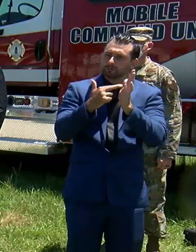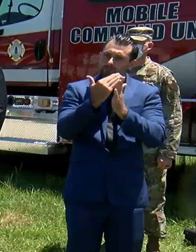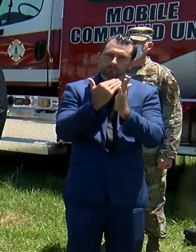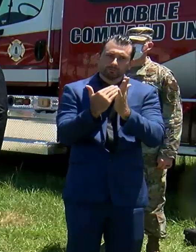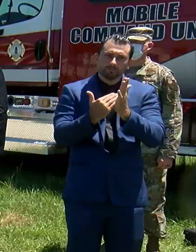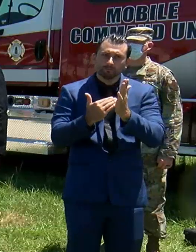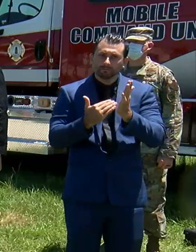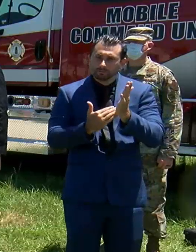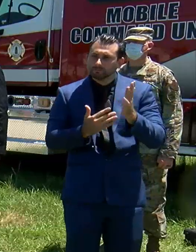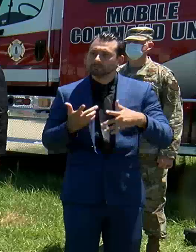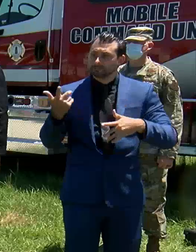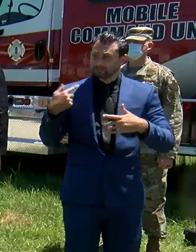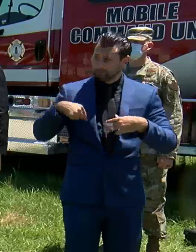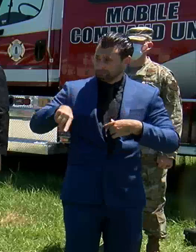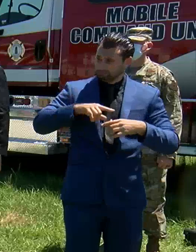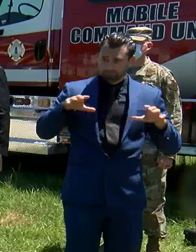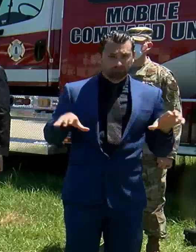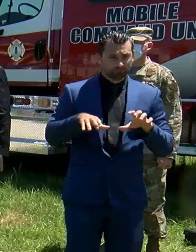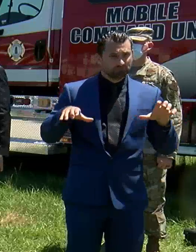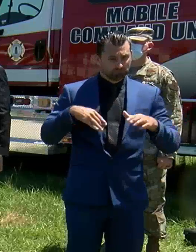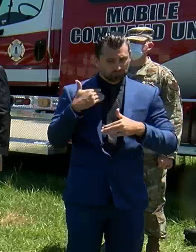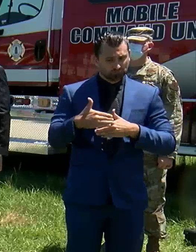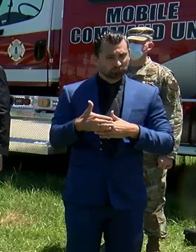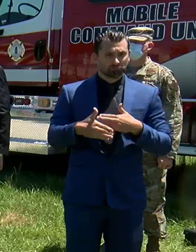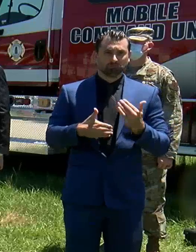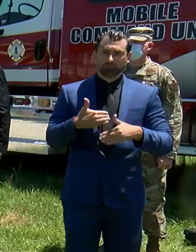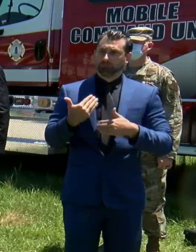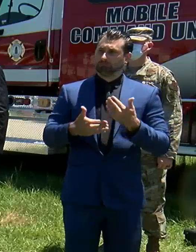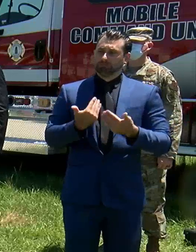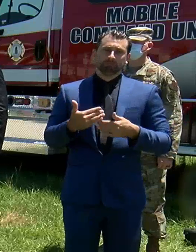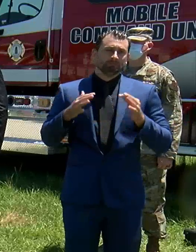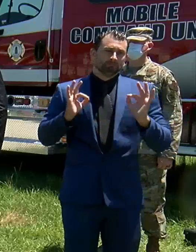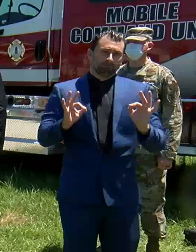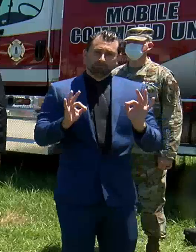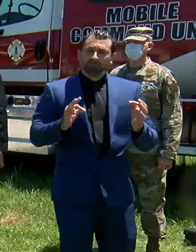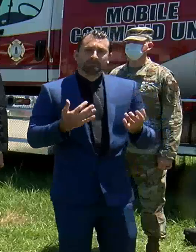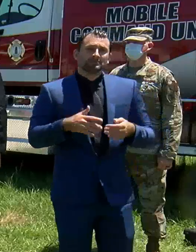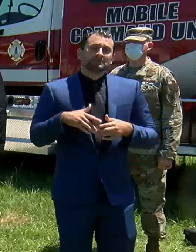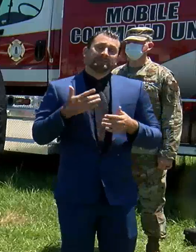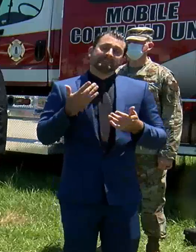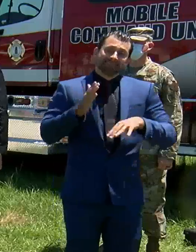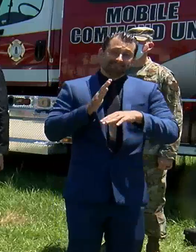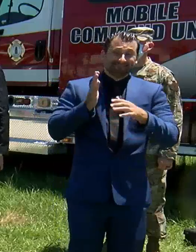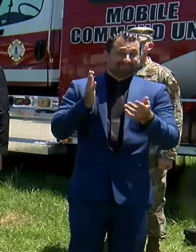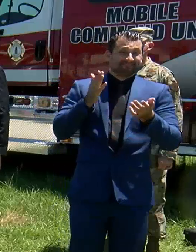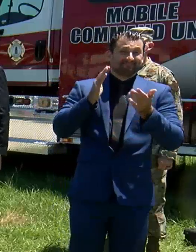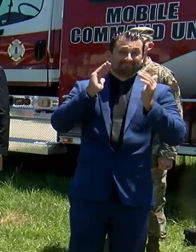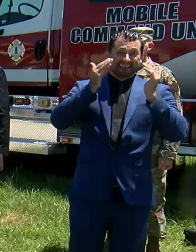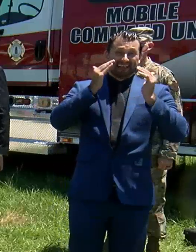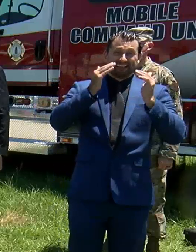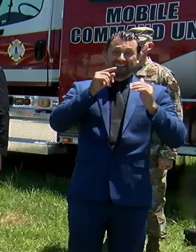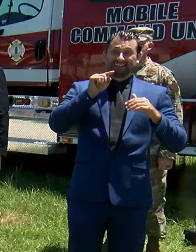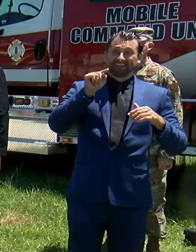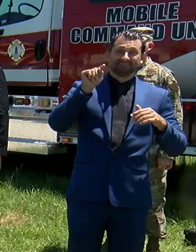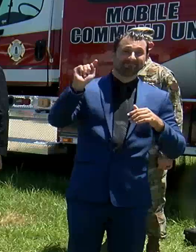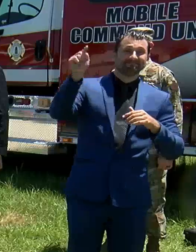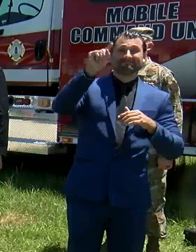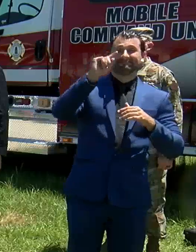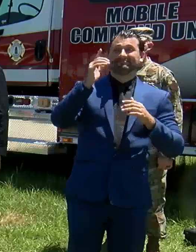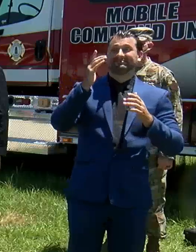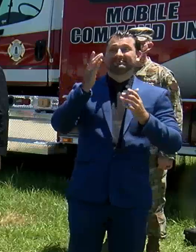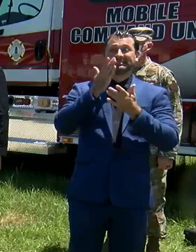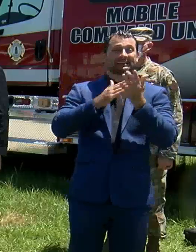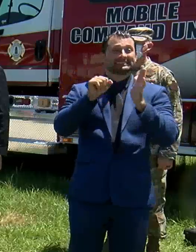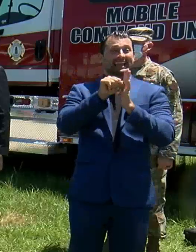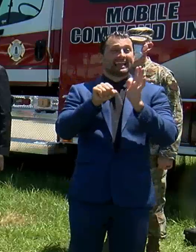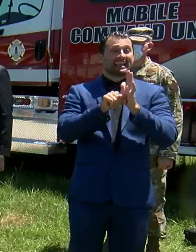into phase 2. And look, quite frankly, there are parts of this state that probably could have started at phase 2. I understand that. But I also